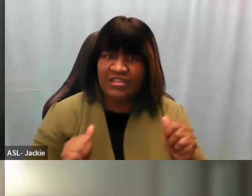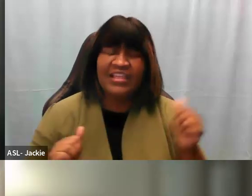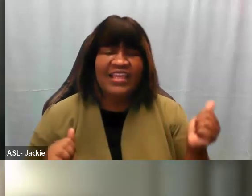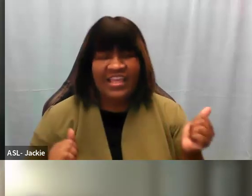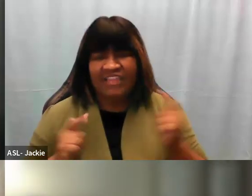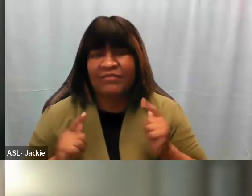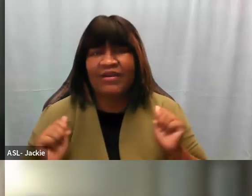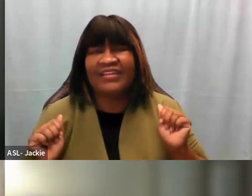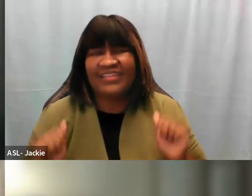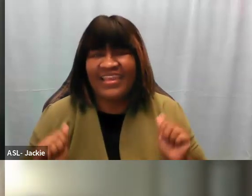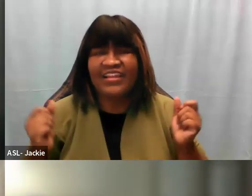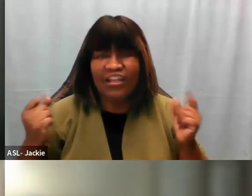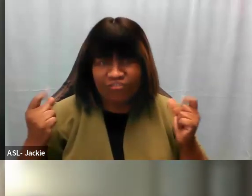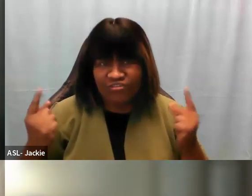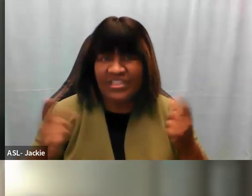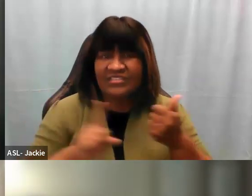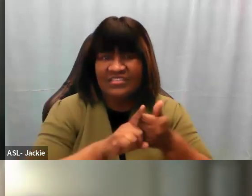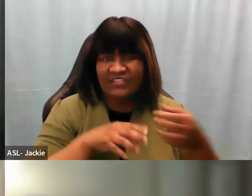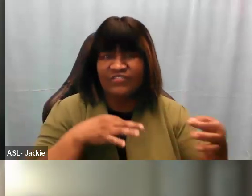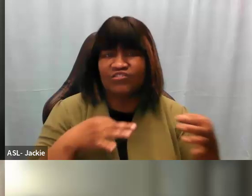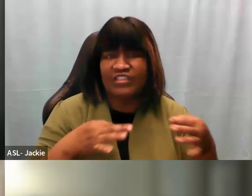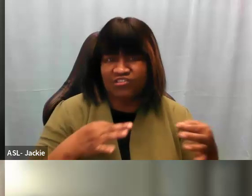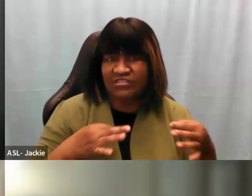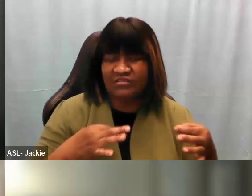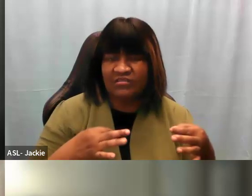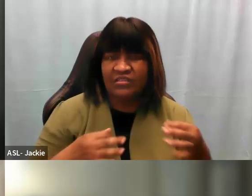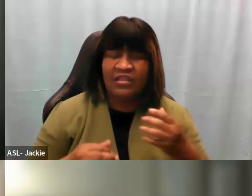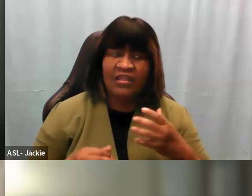everybody can understand self-direction and